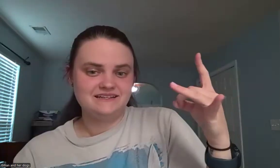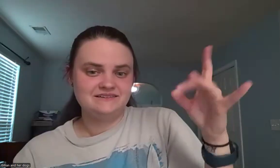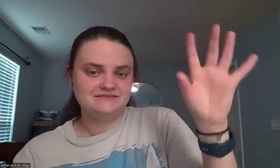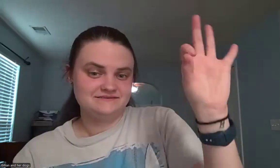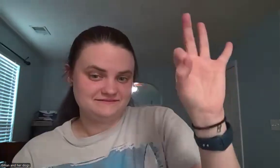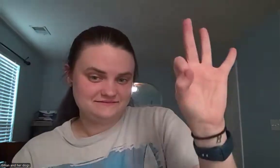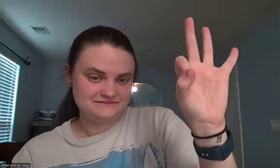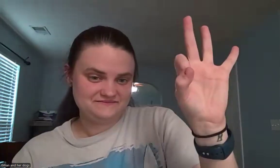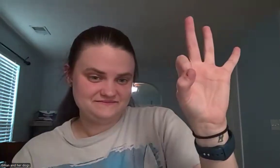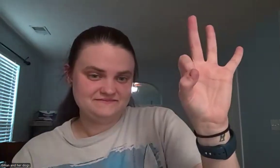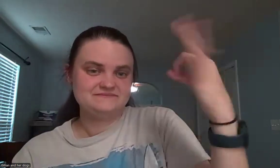19,